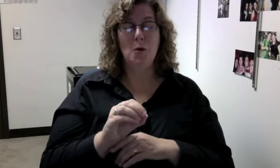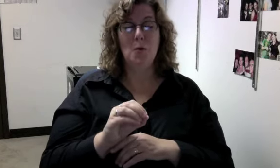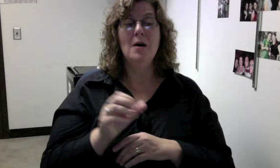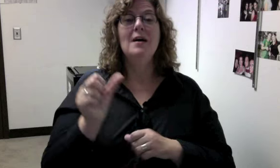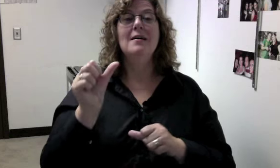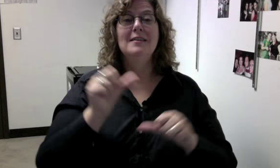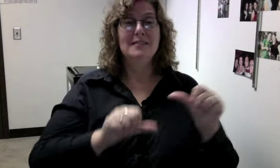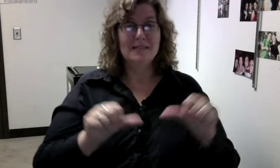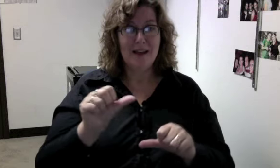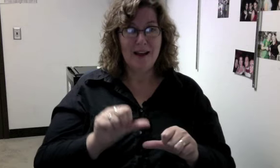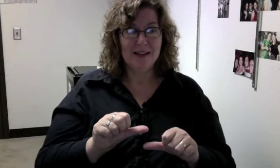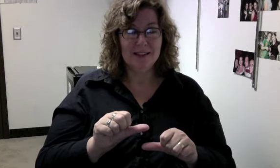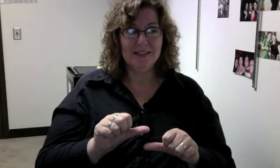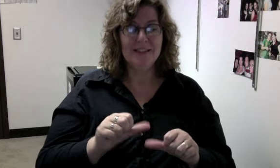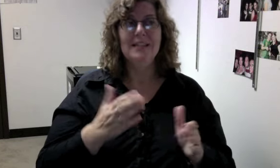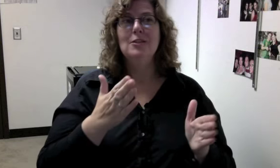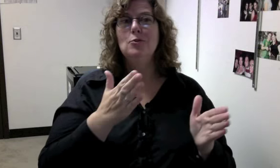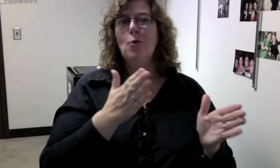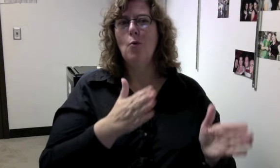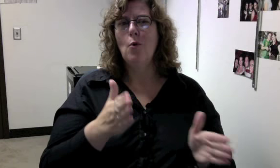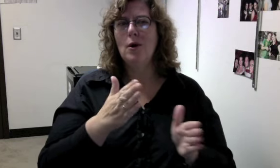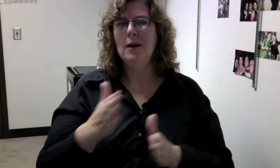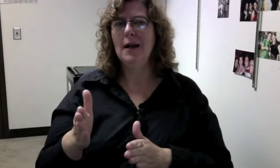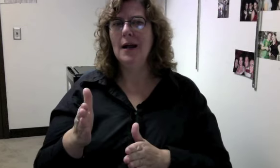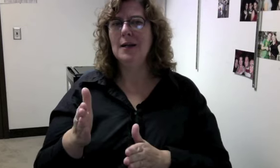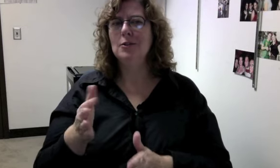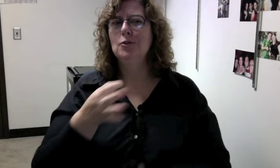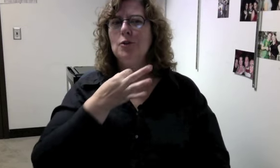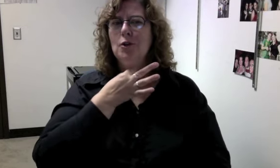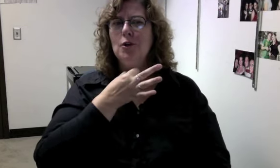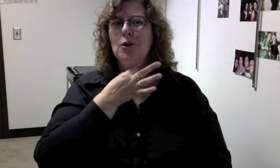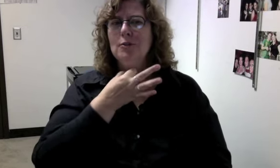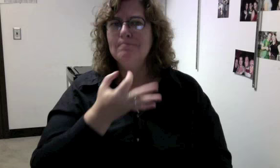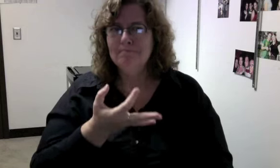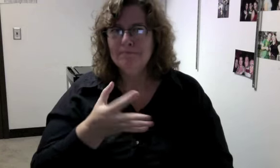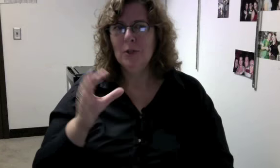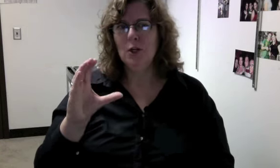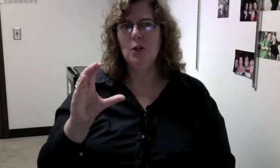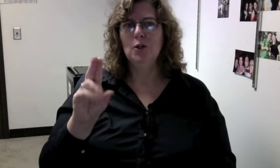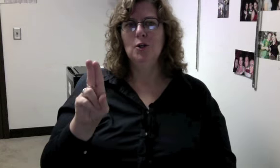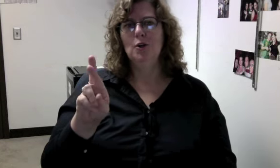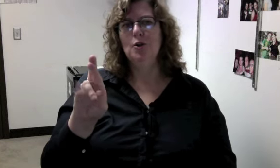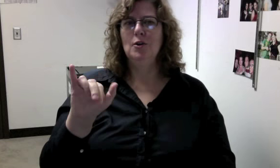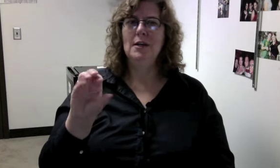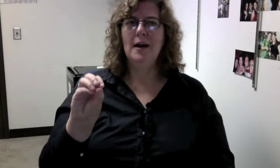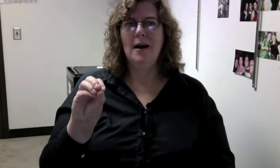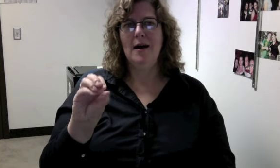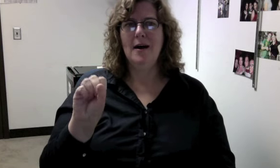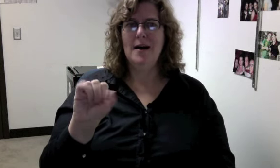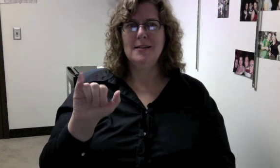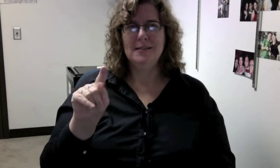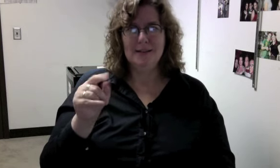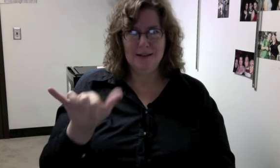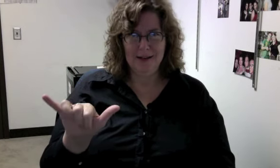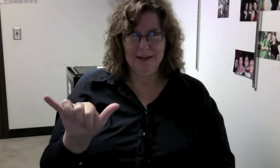And how do we organize this curiosity? Well, we use the scientific method. And all scientists do this. Now, depending on what